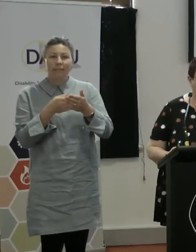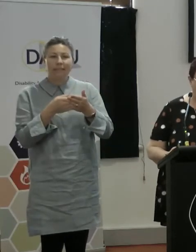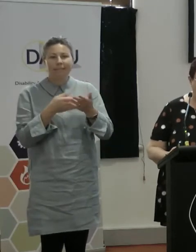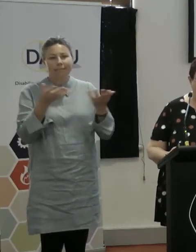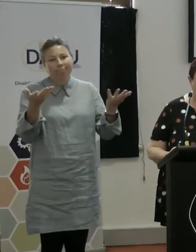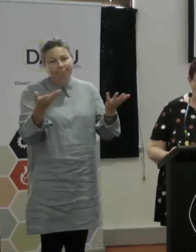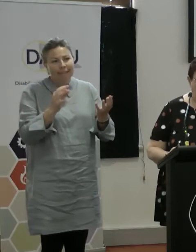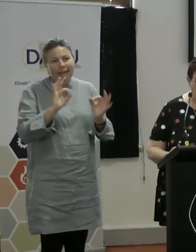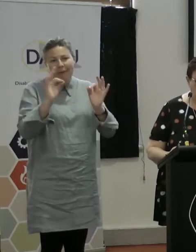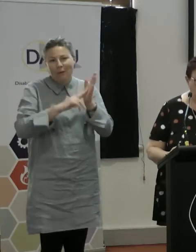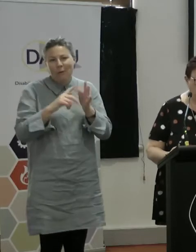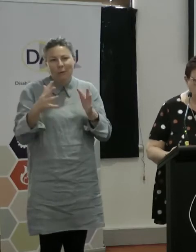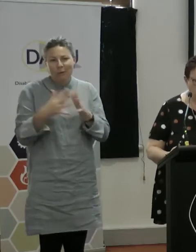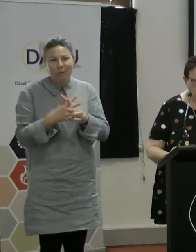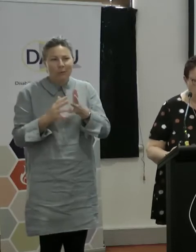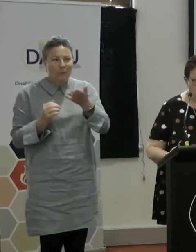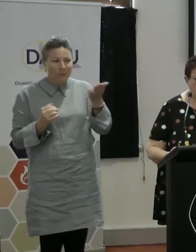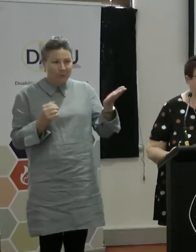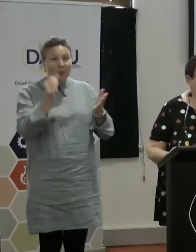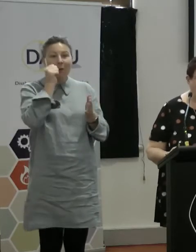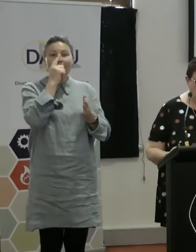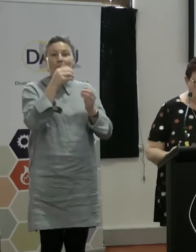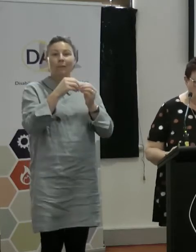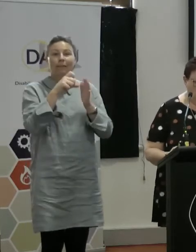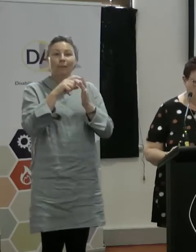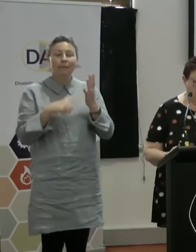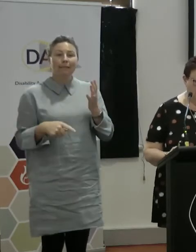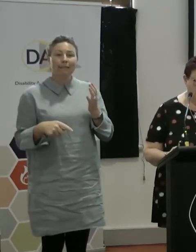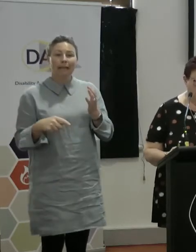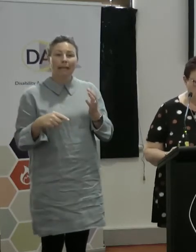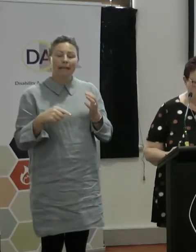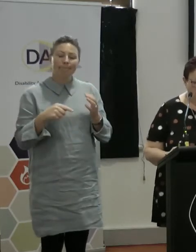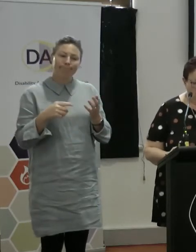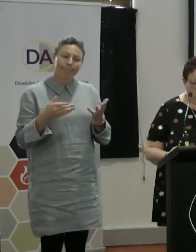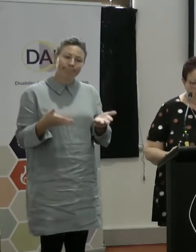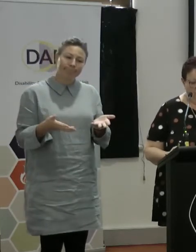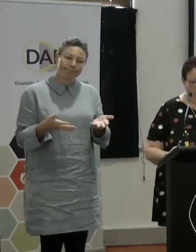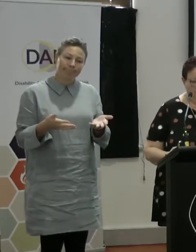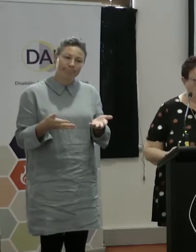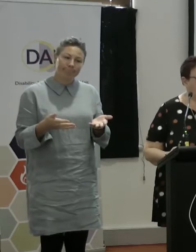unfamiliar to yourselves that people with disability express their